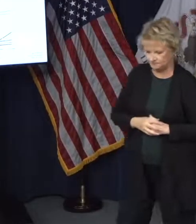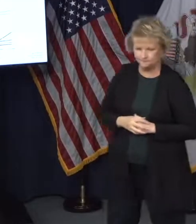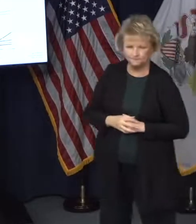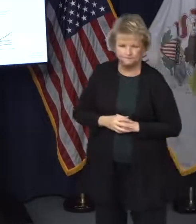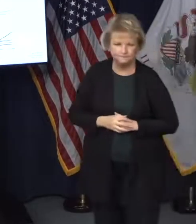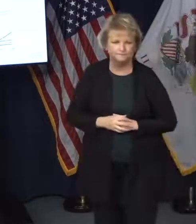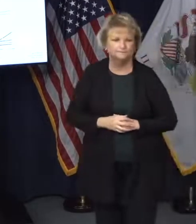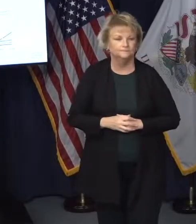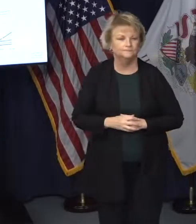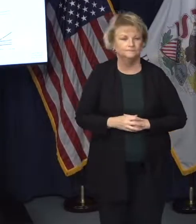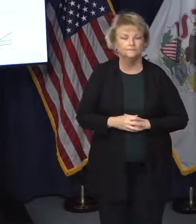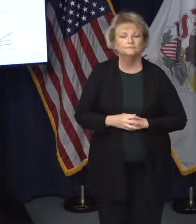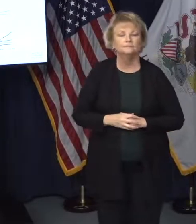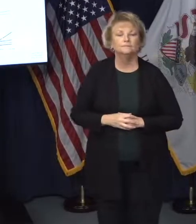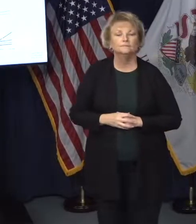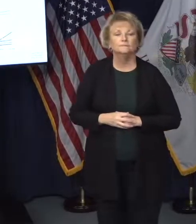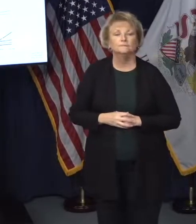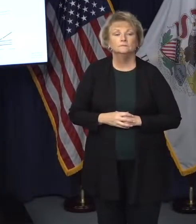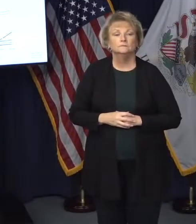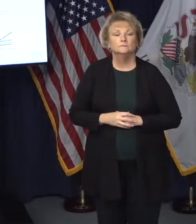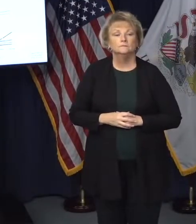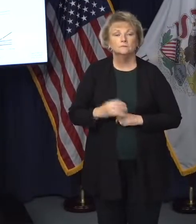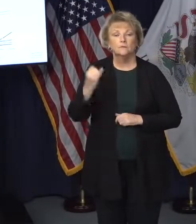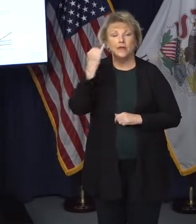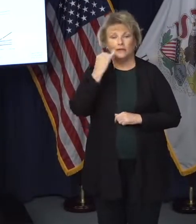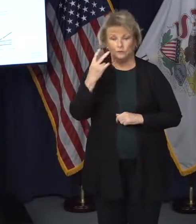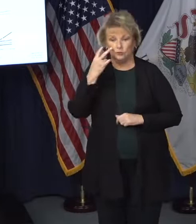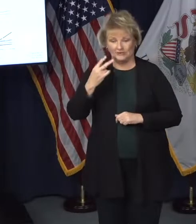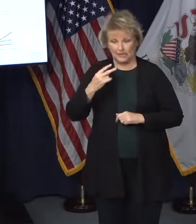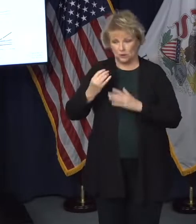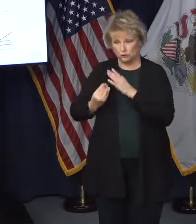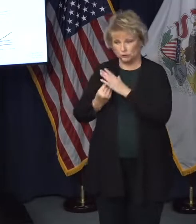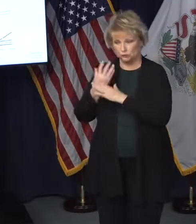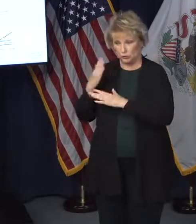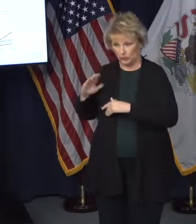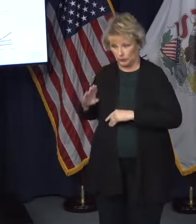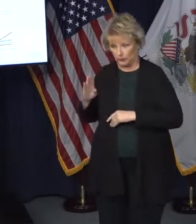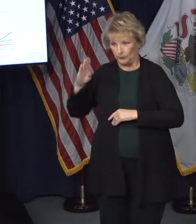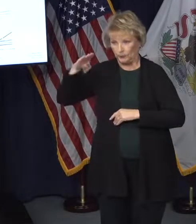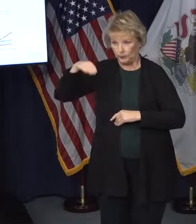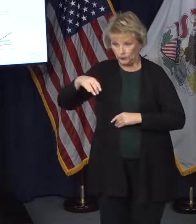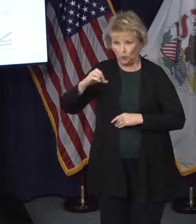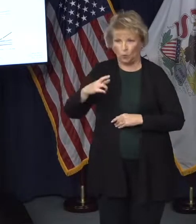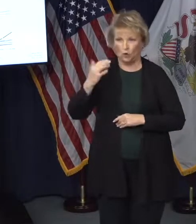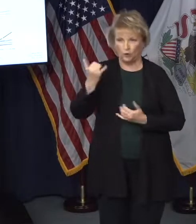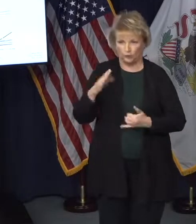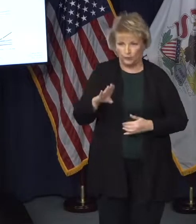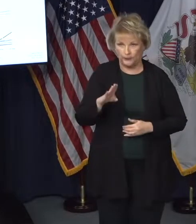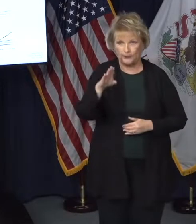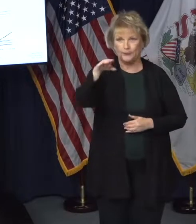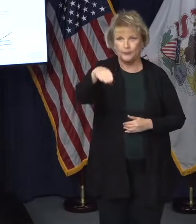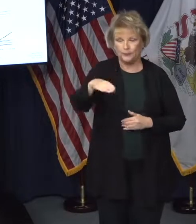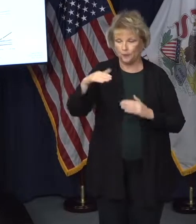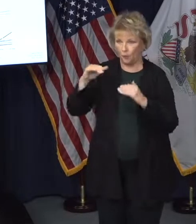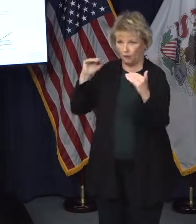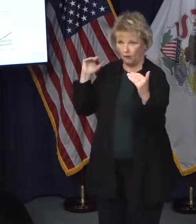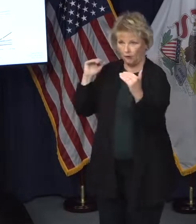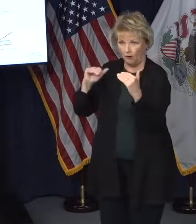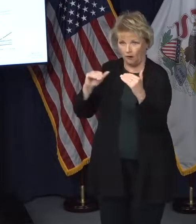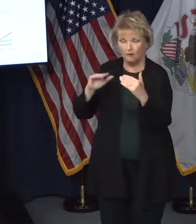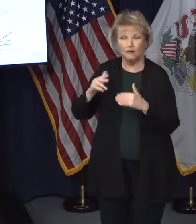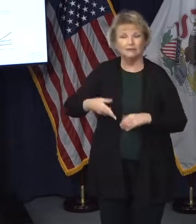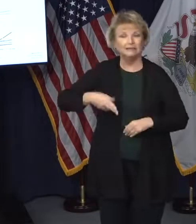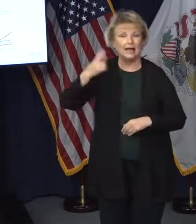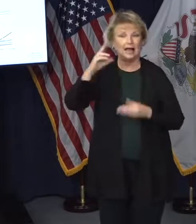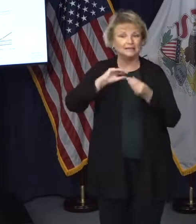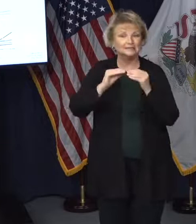have, if you look at, whether you're looking at the first wave, the current wave, or looking at all of it, the highest number of